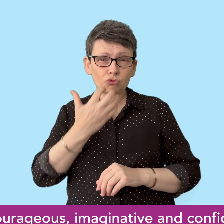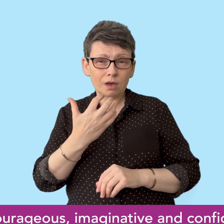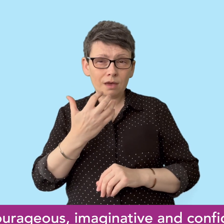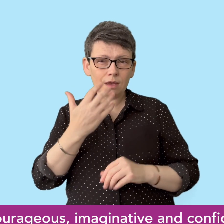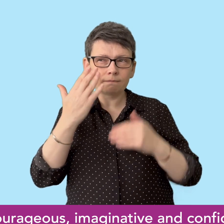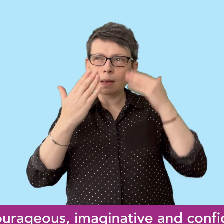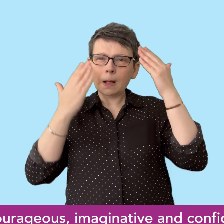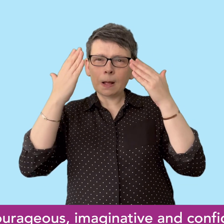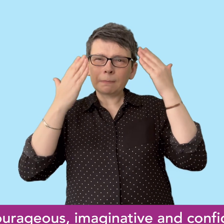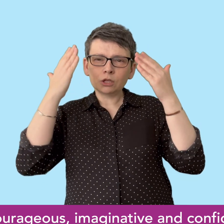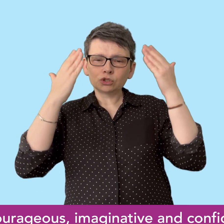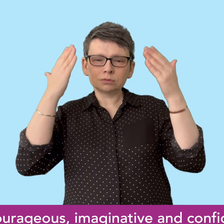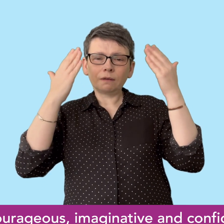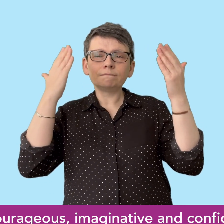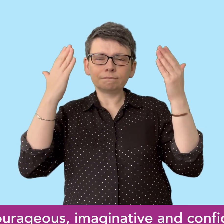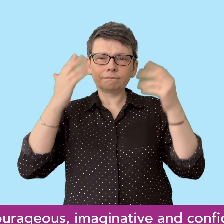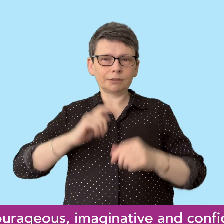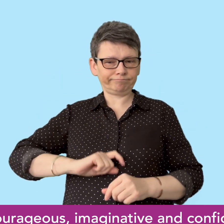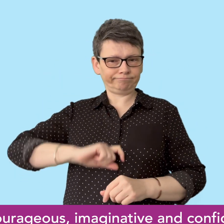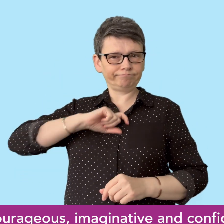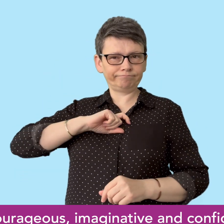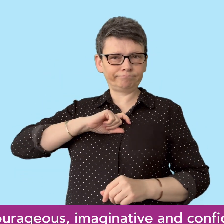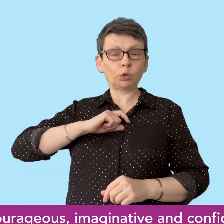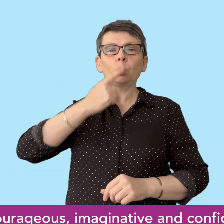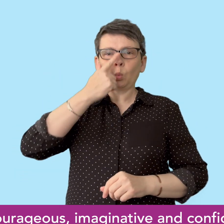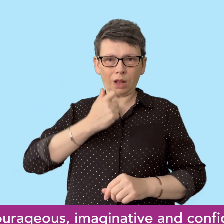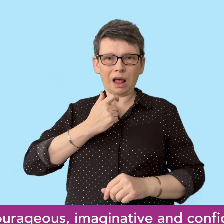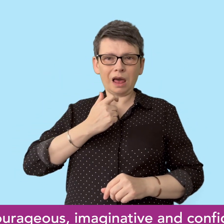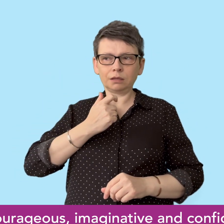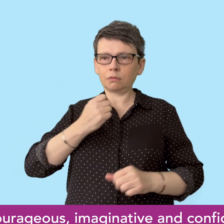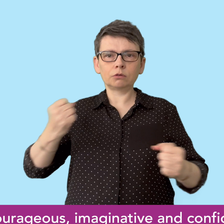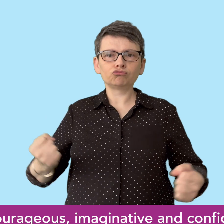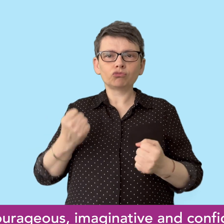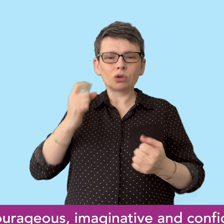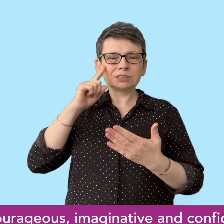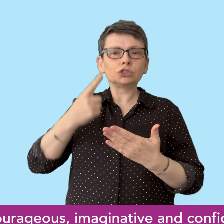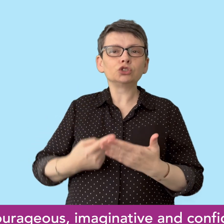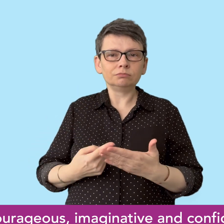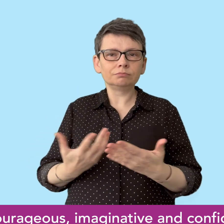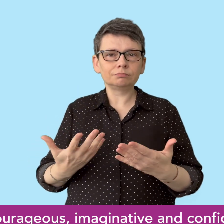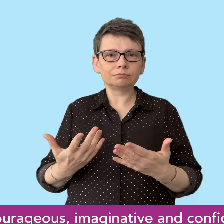Courageous, imaginative, and confident in making bold decisions and embracing change.